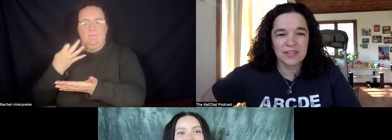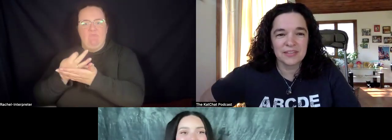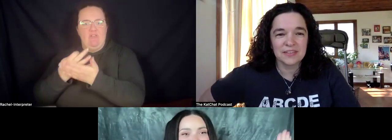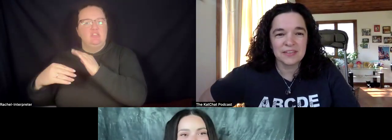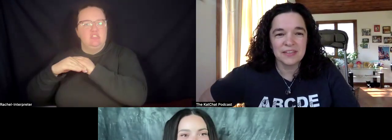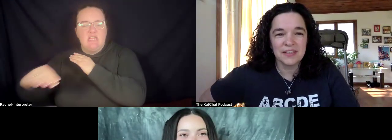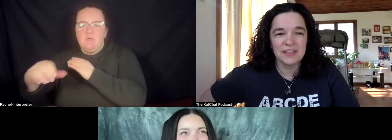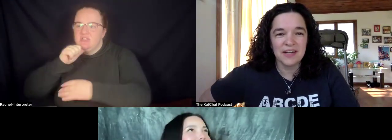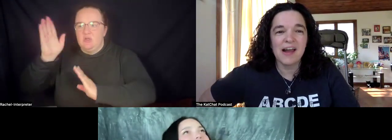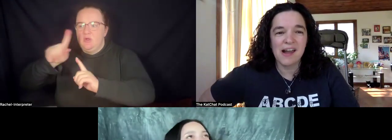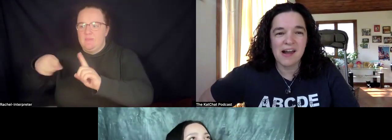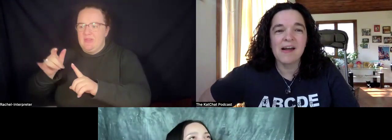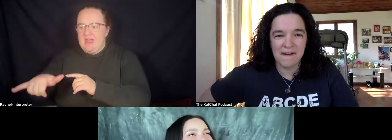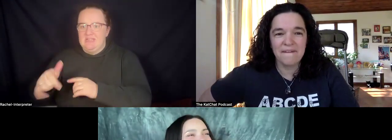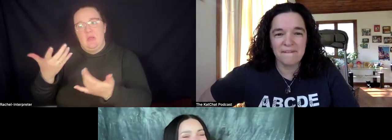was like, plastic surgeon.